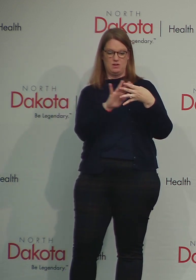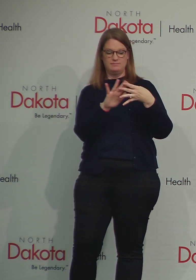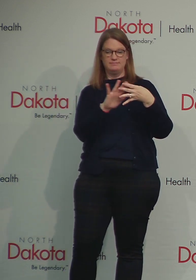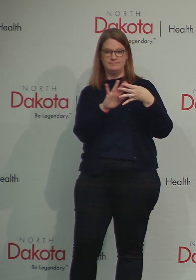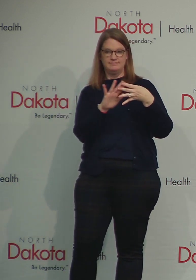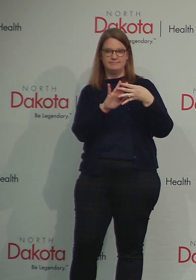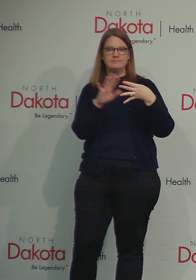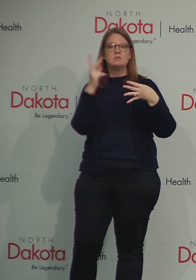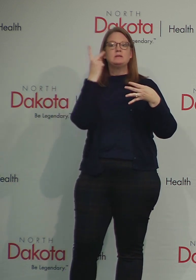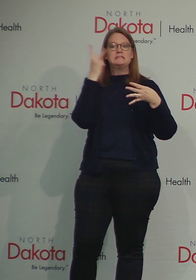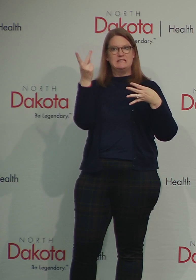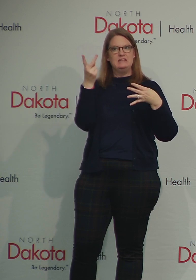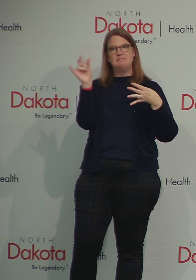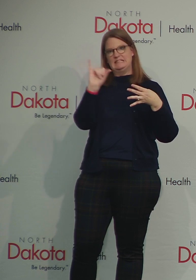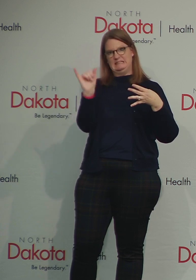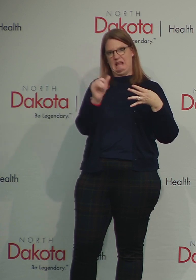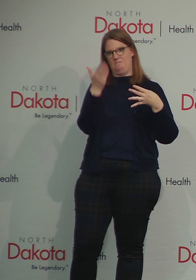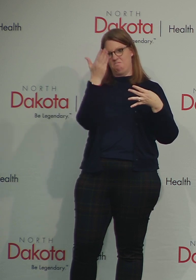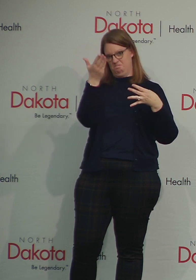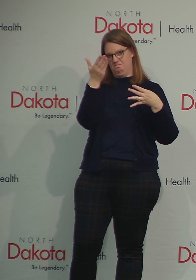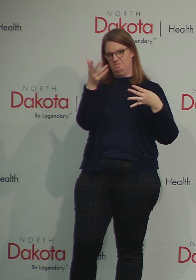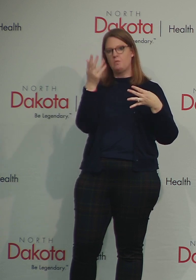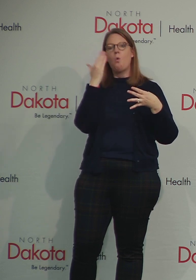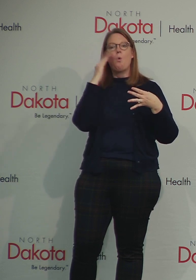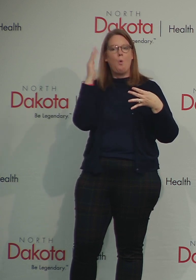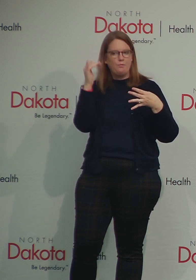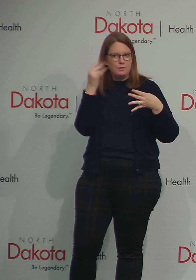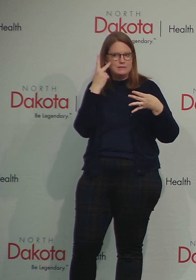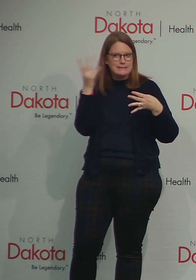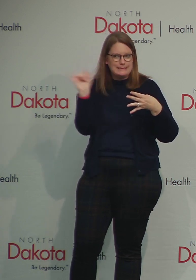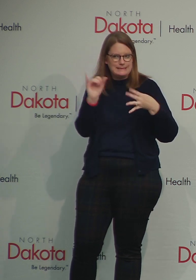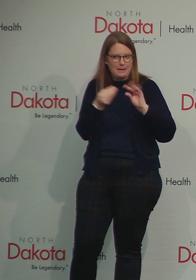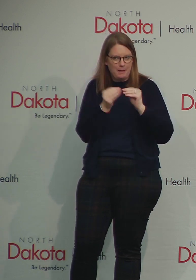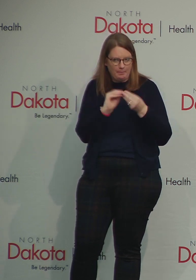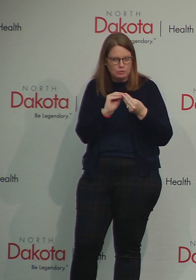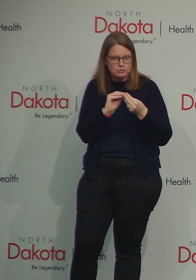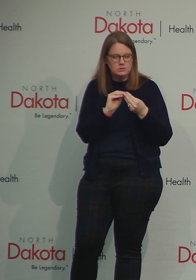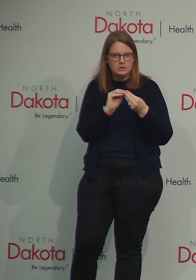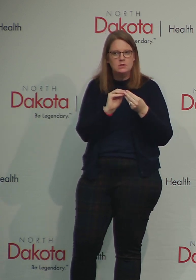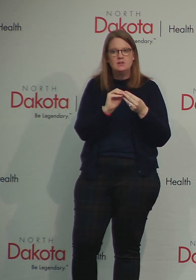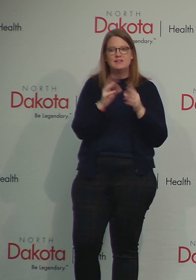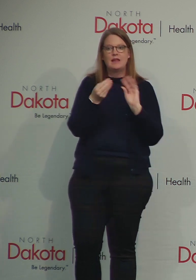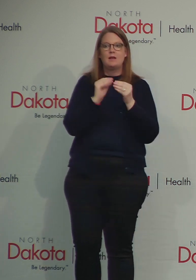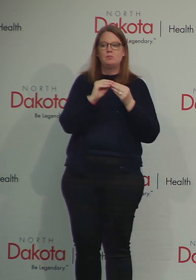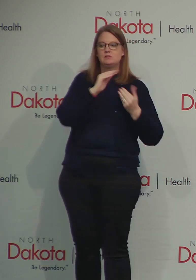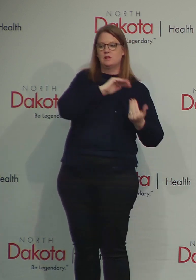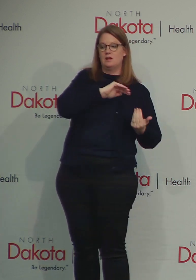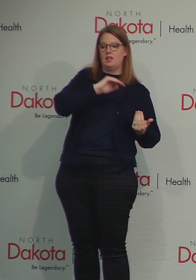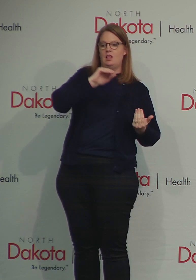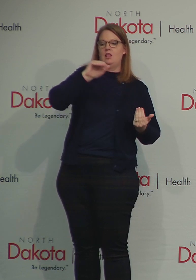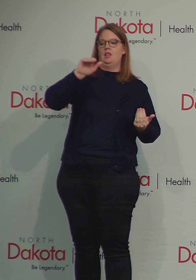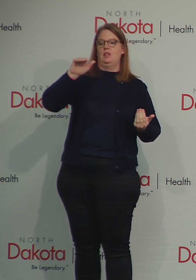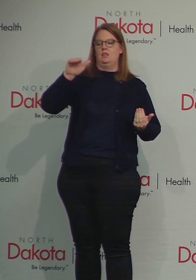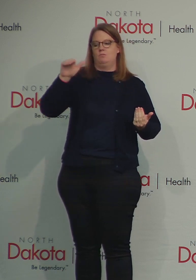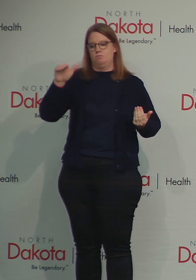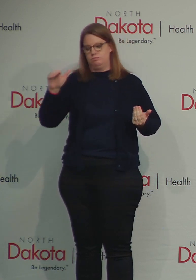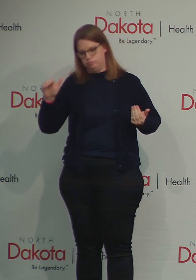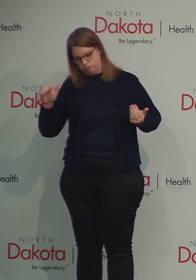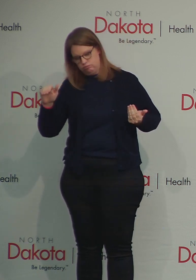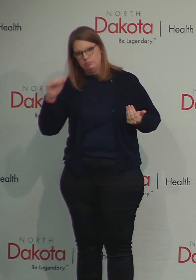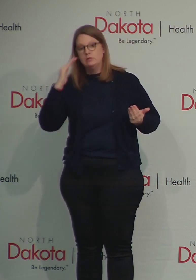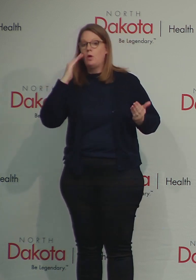at the same kind of data we are now coming out of Thanksgiving, which is numbers that held flat and then began in a downward